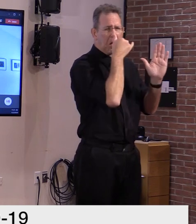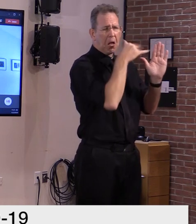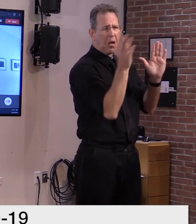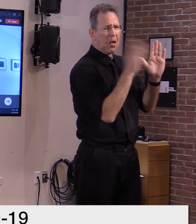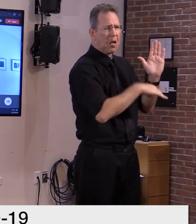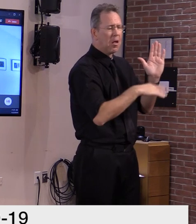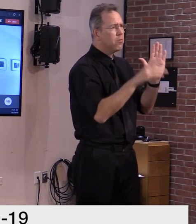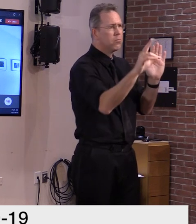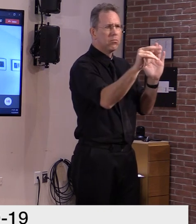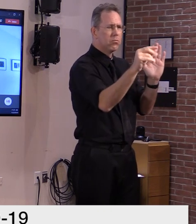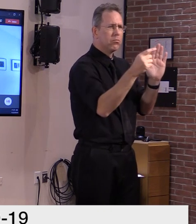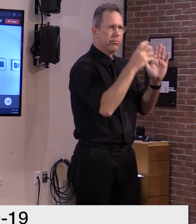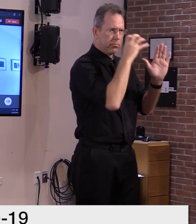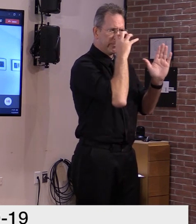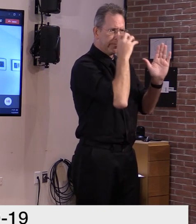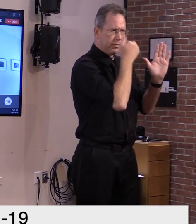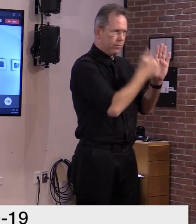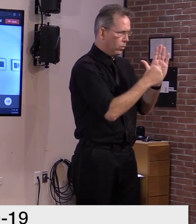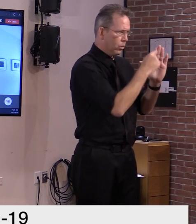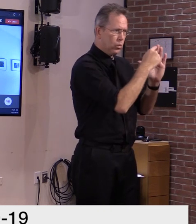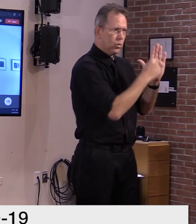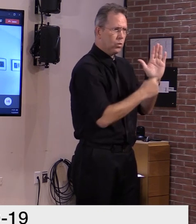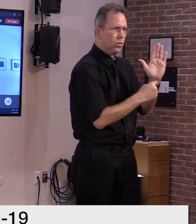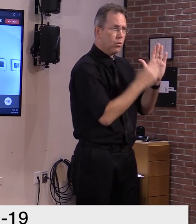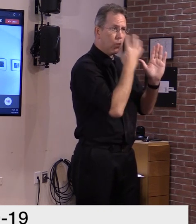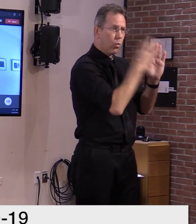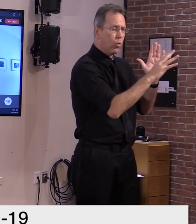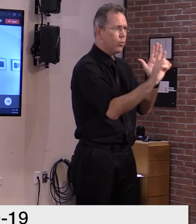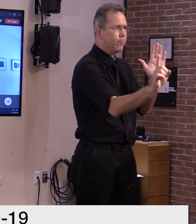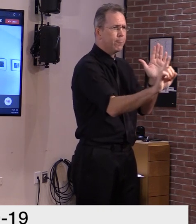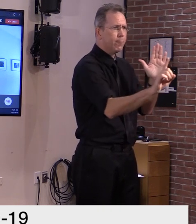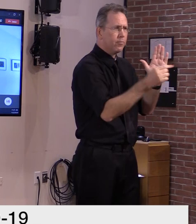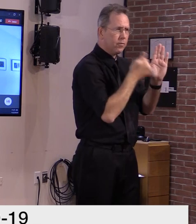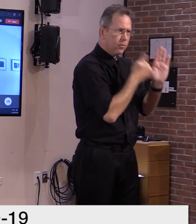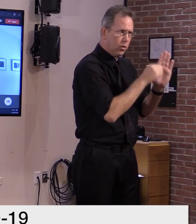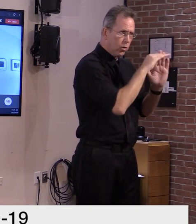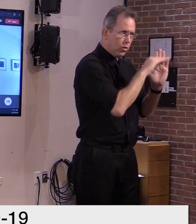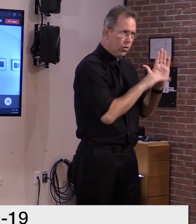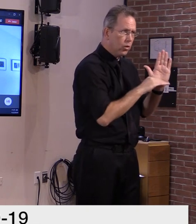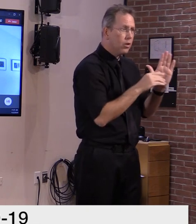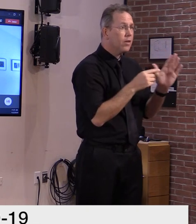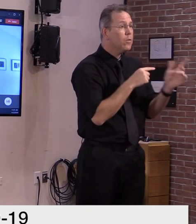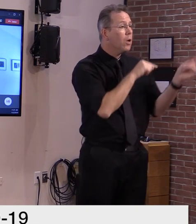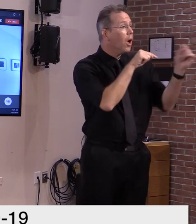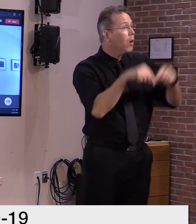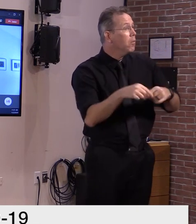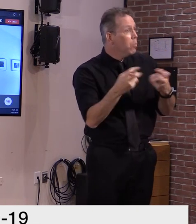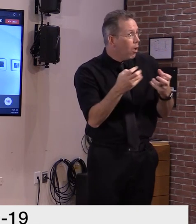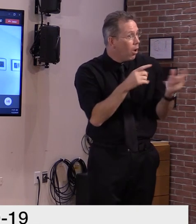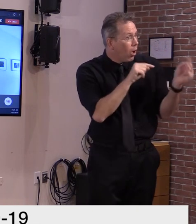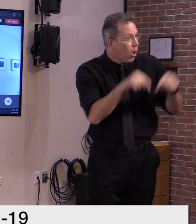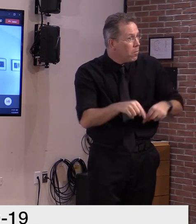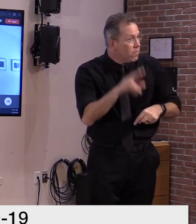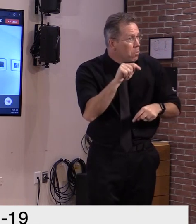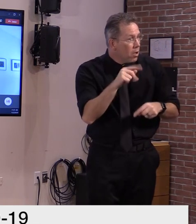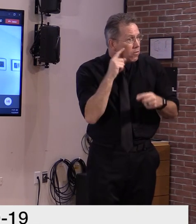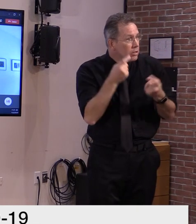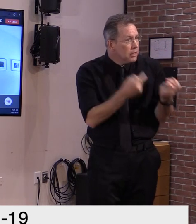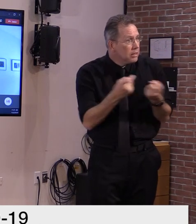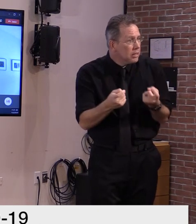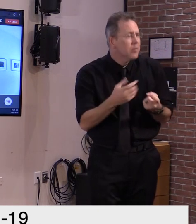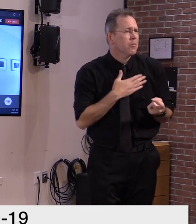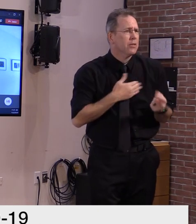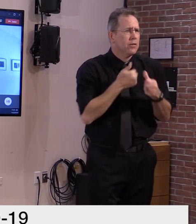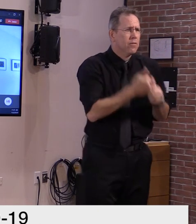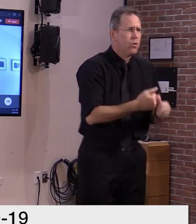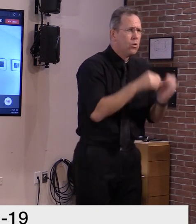is mandatory restrictions that say you can only come to Vermont if you do these certain things. All skiers and riders are